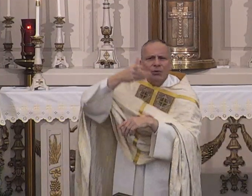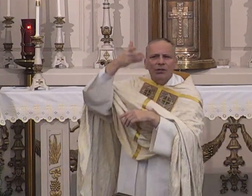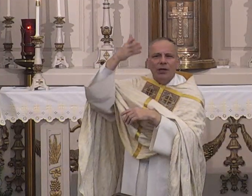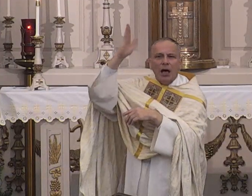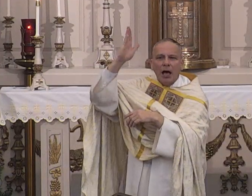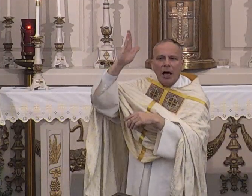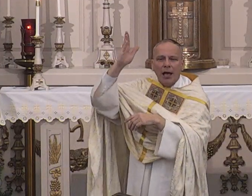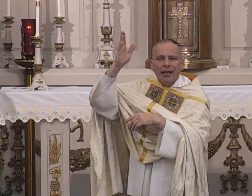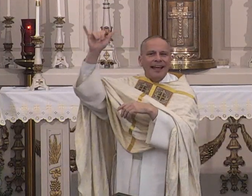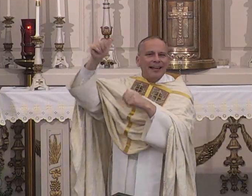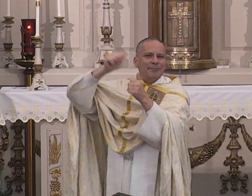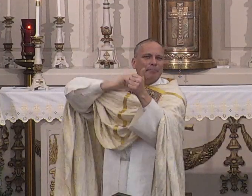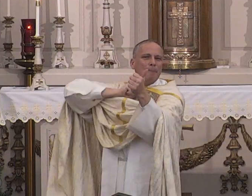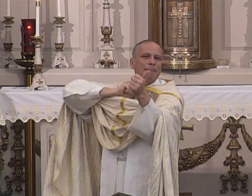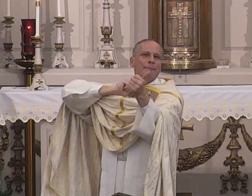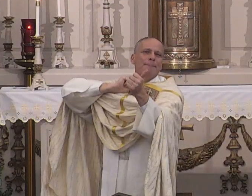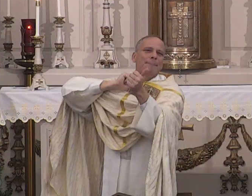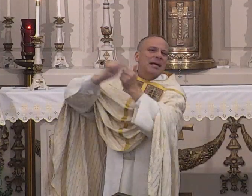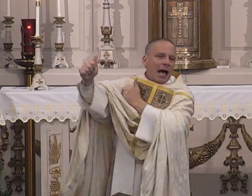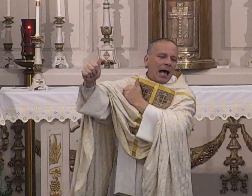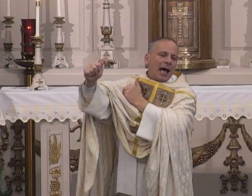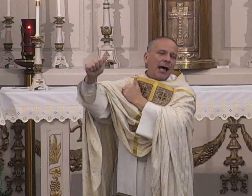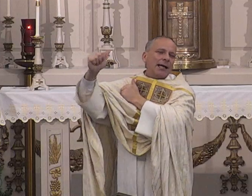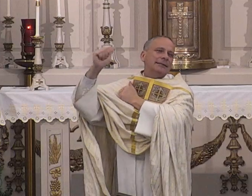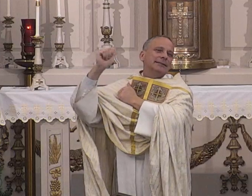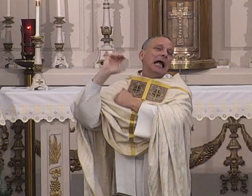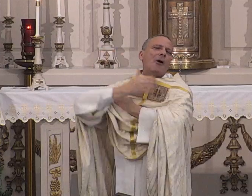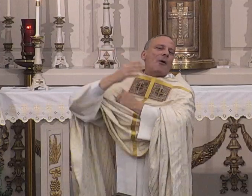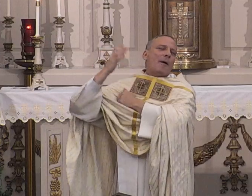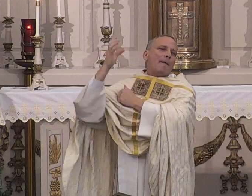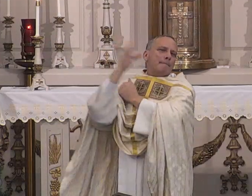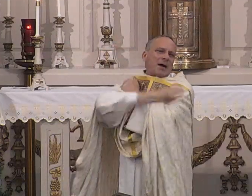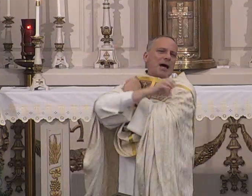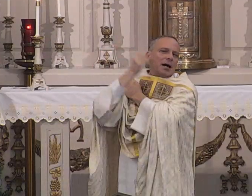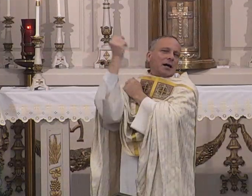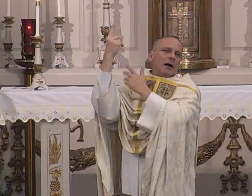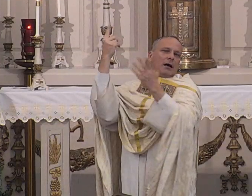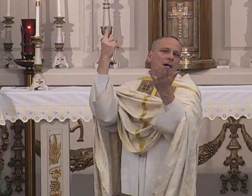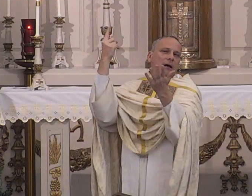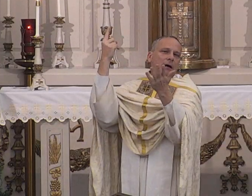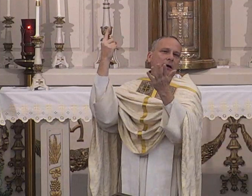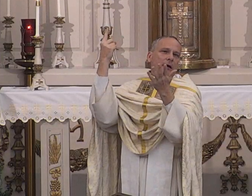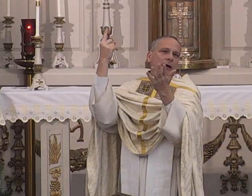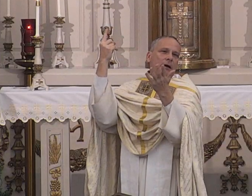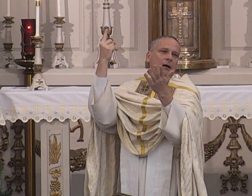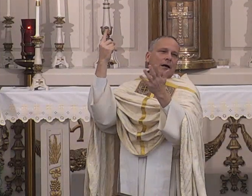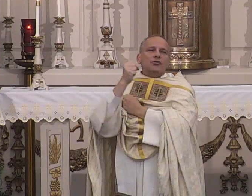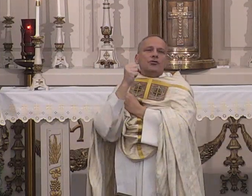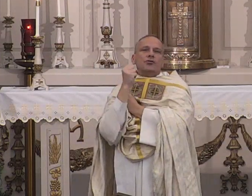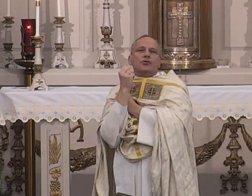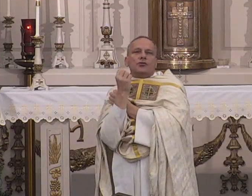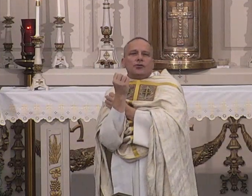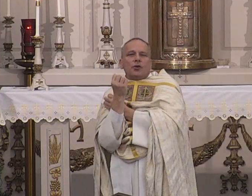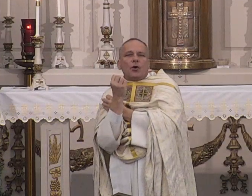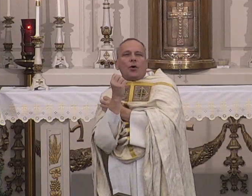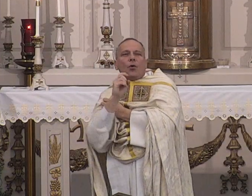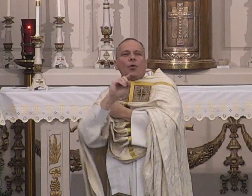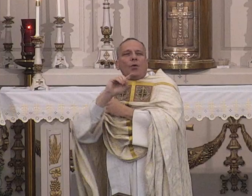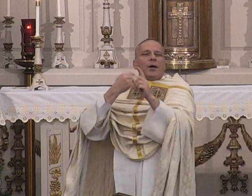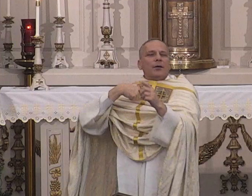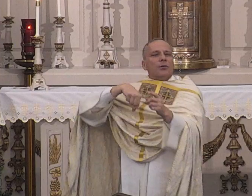And we can expect it because when we talk about who God is, it really surpasses our ability,